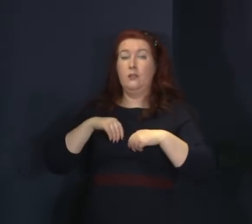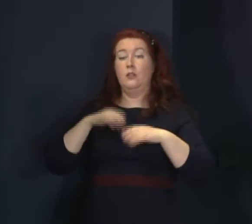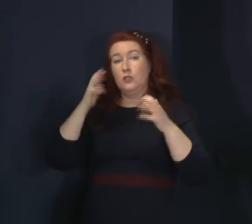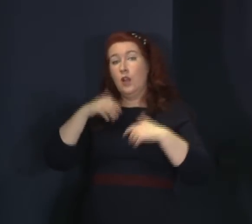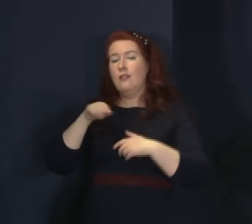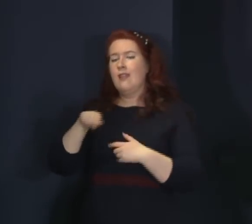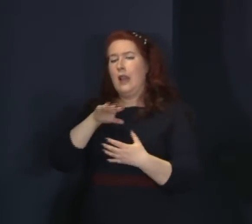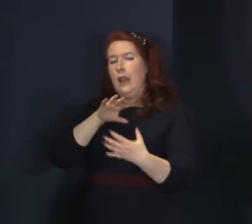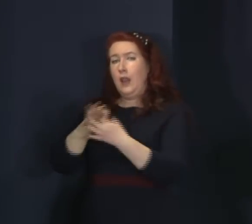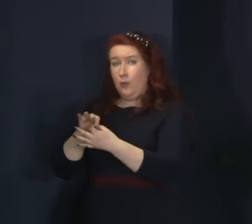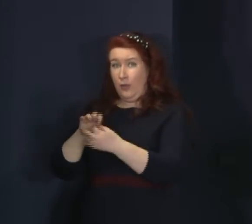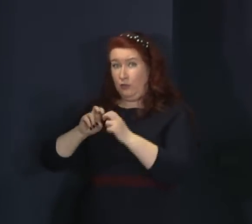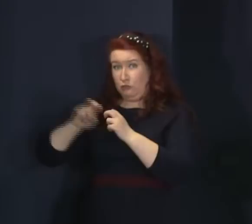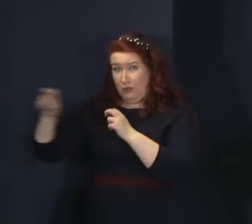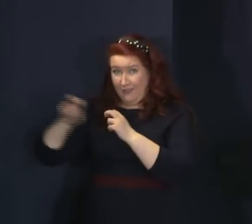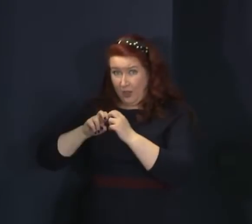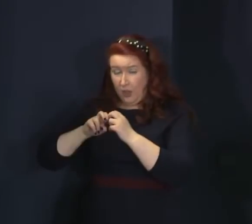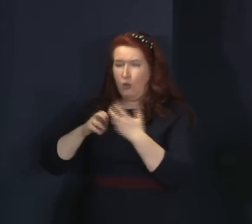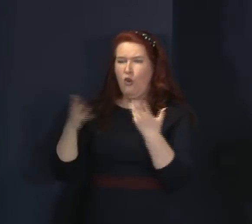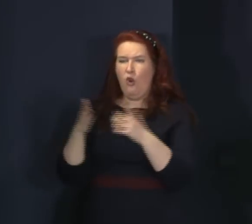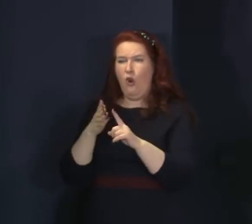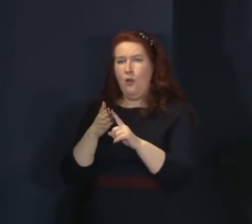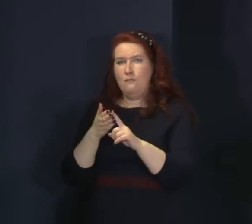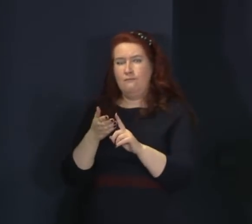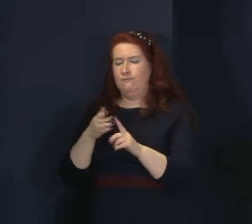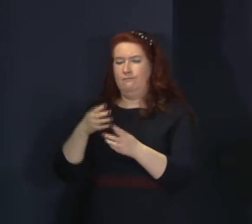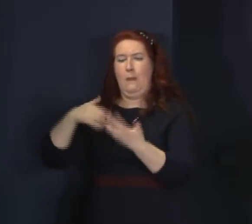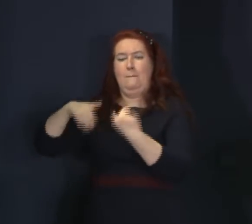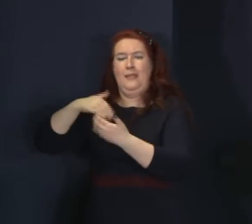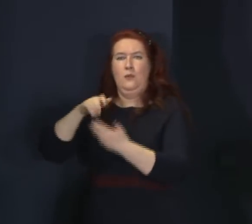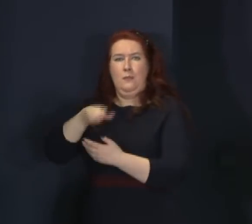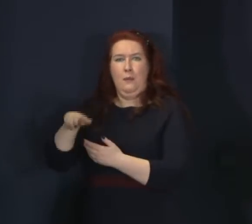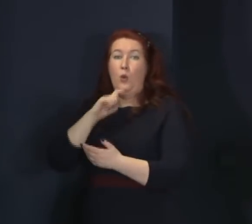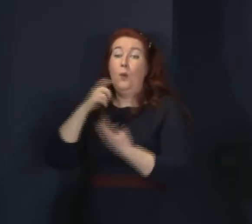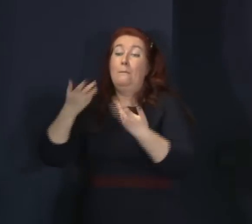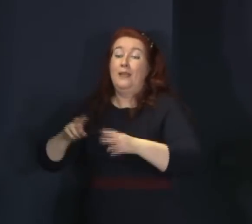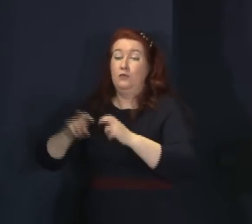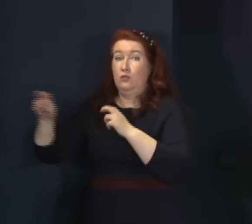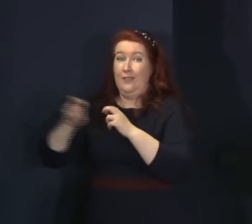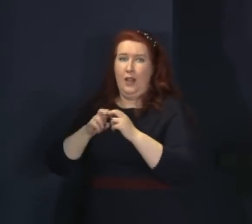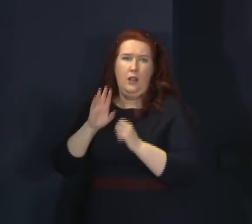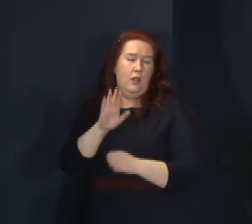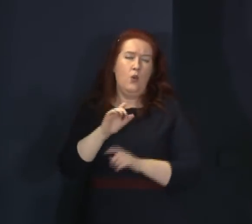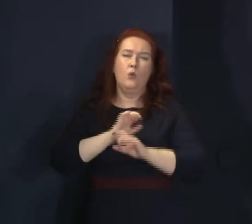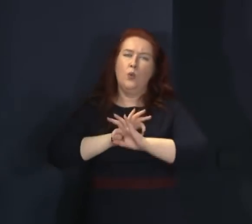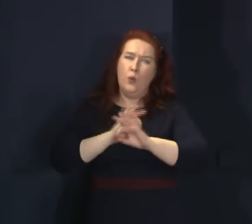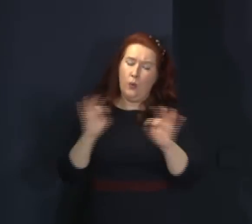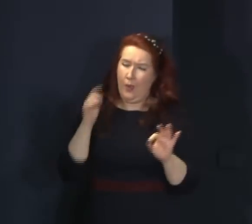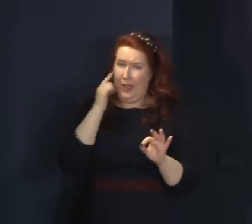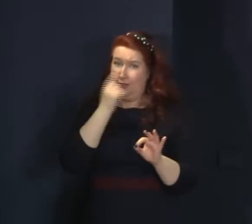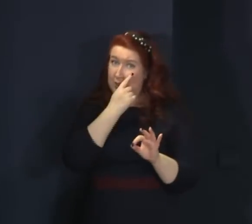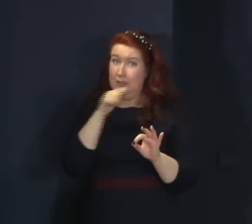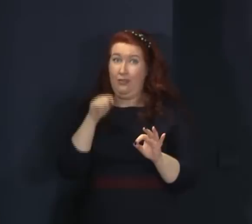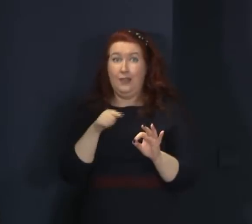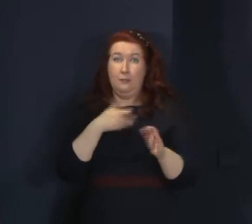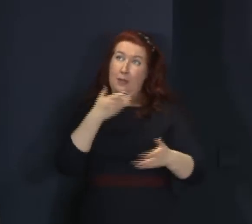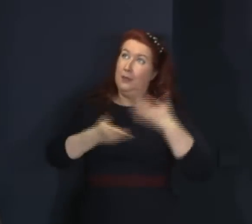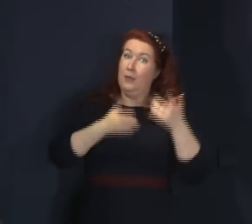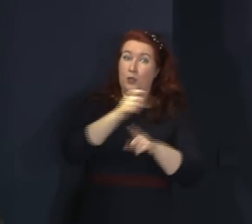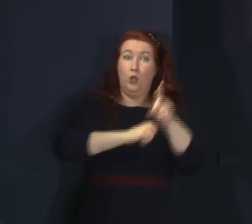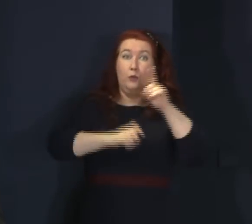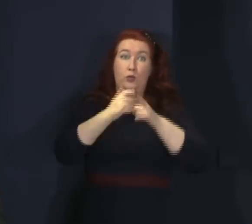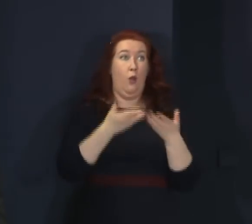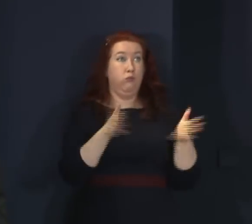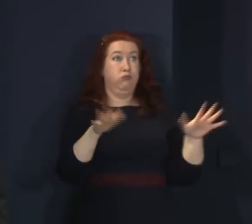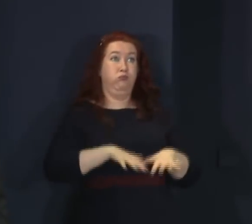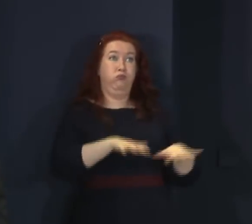either associated with travel or indirectly associated with someone who has travelled. There is no evidence at all of community transmission with